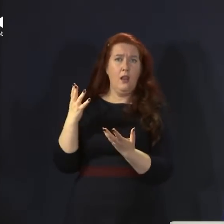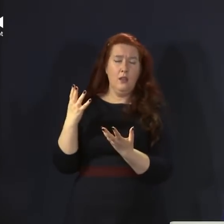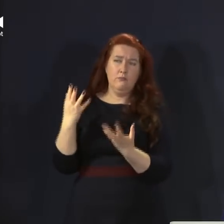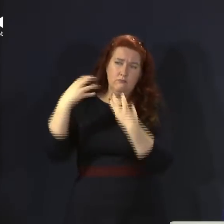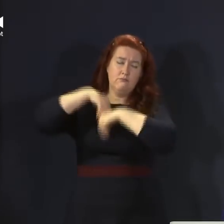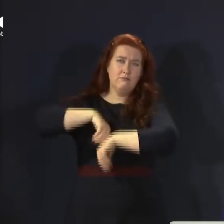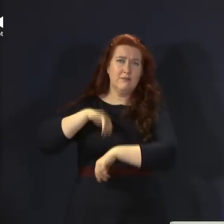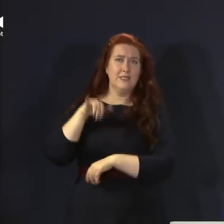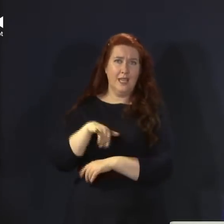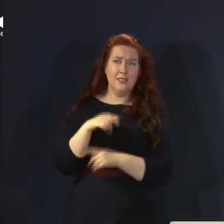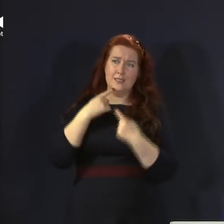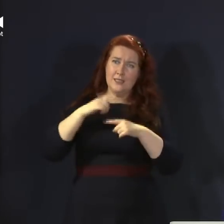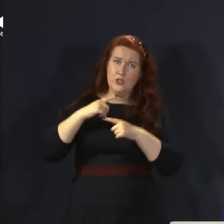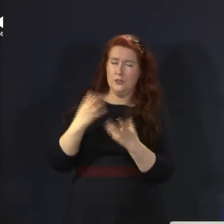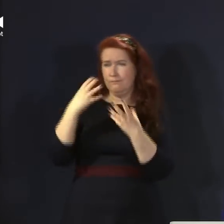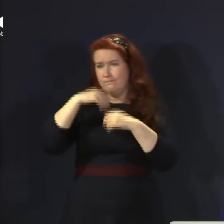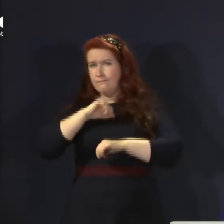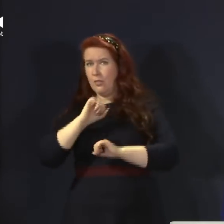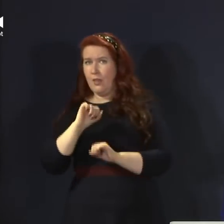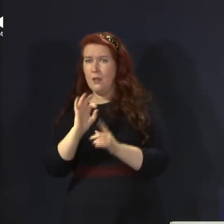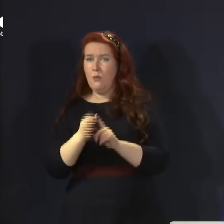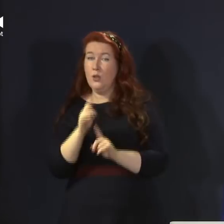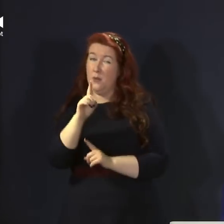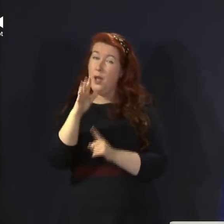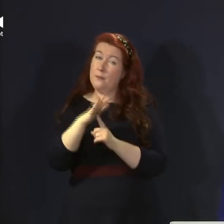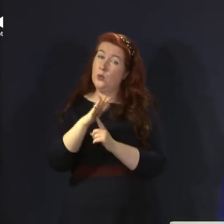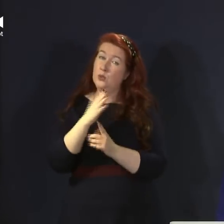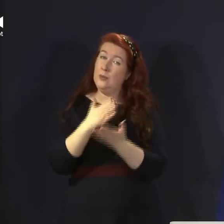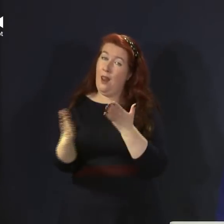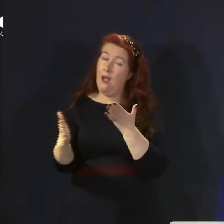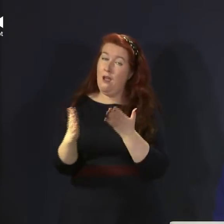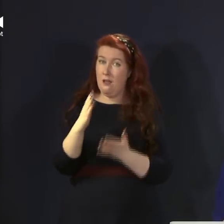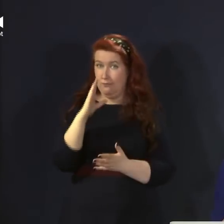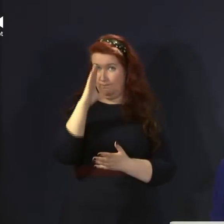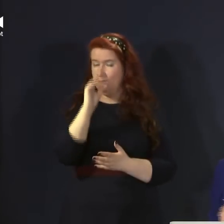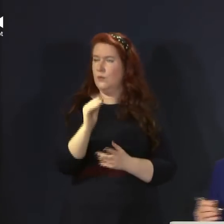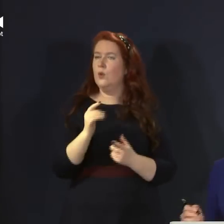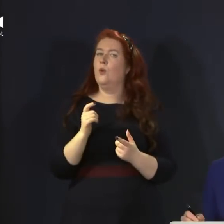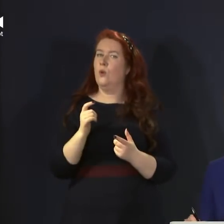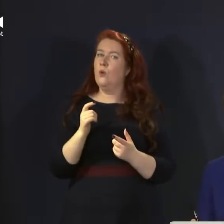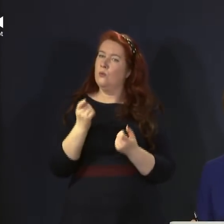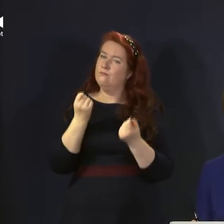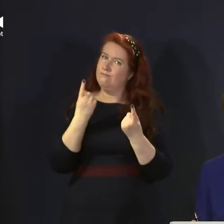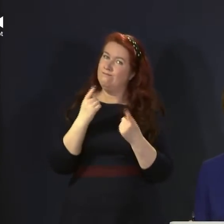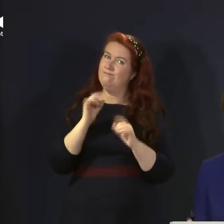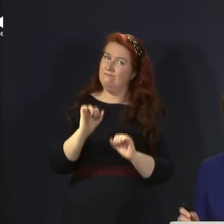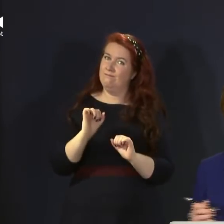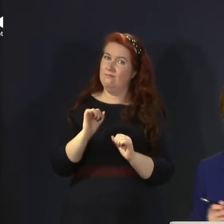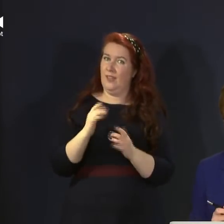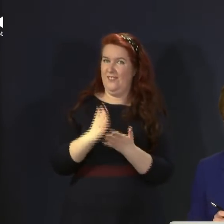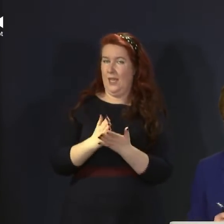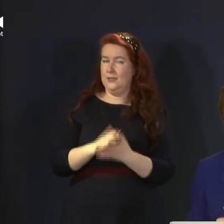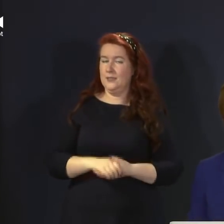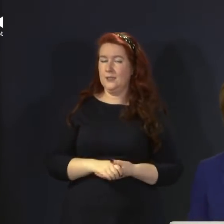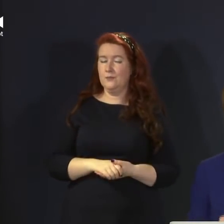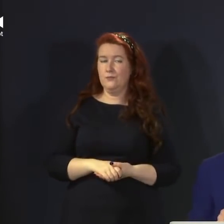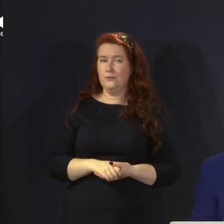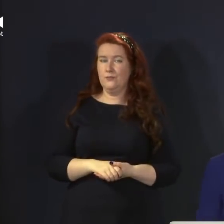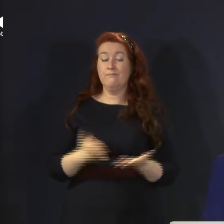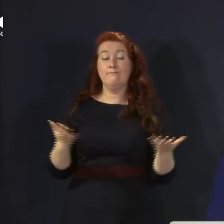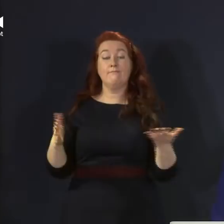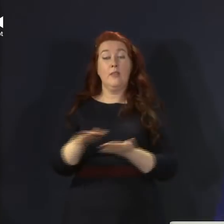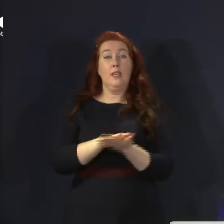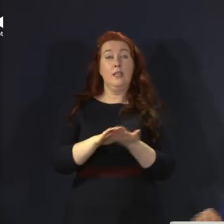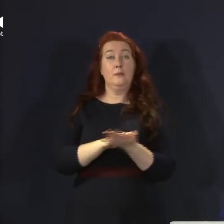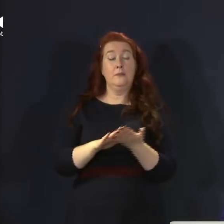we go forward in this, but I think it's important that we're clear about the underpinning facts. That